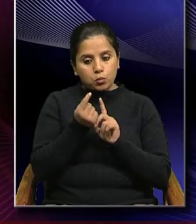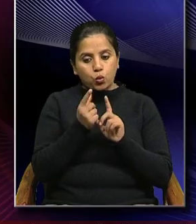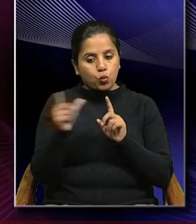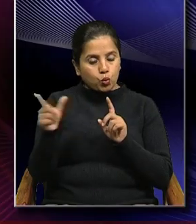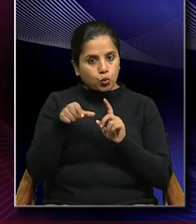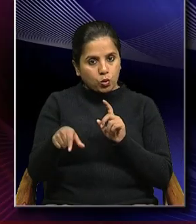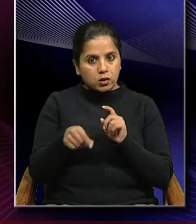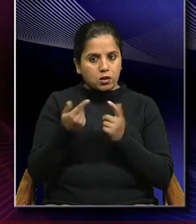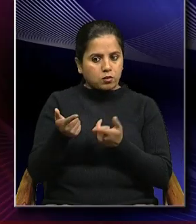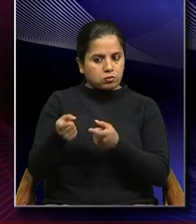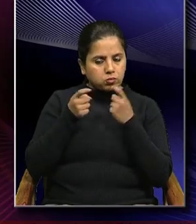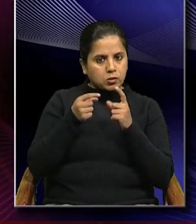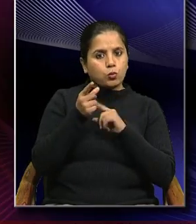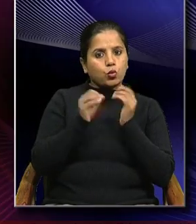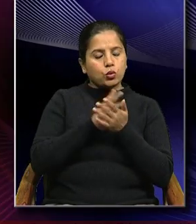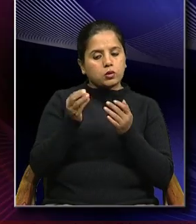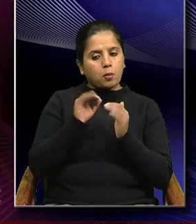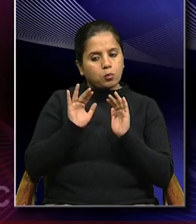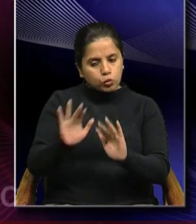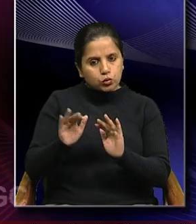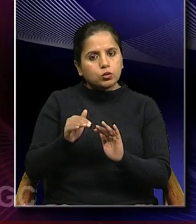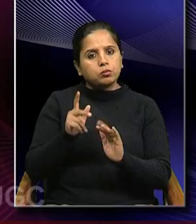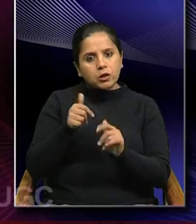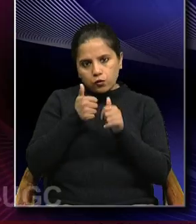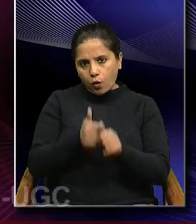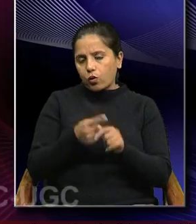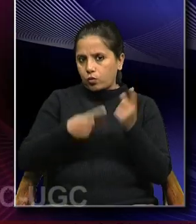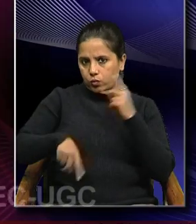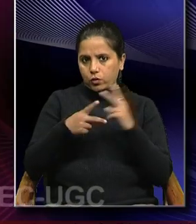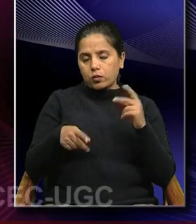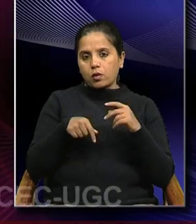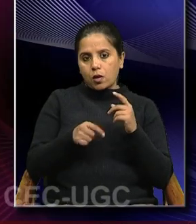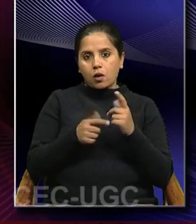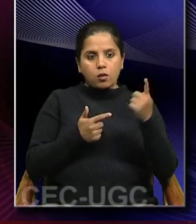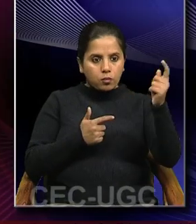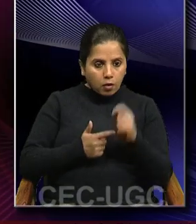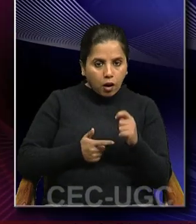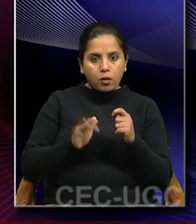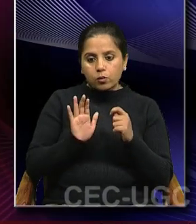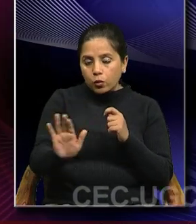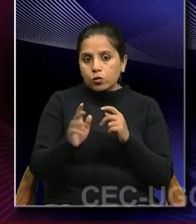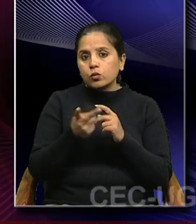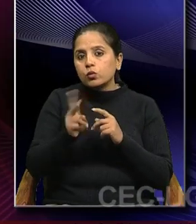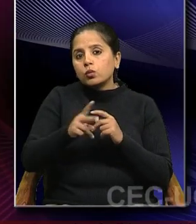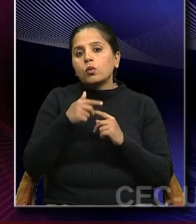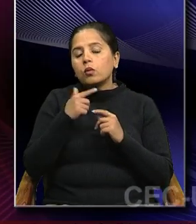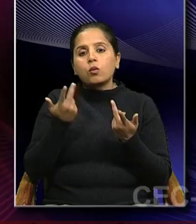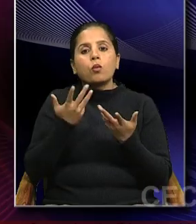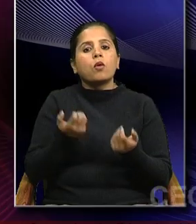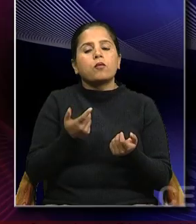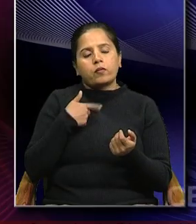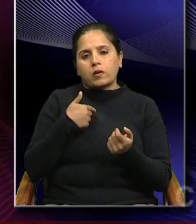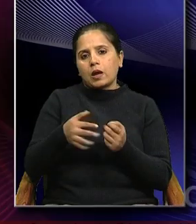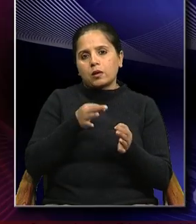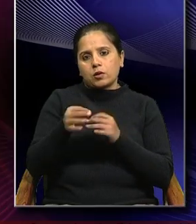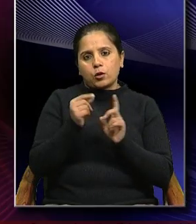people say that there is a push strategy which you should follow. So, there is a debate going on between the push and pull, which I will explain